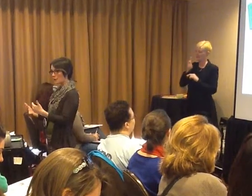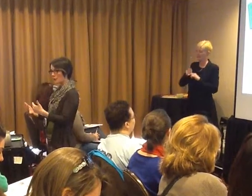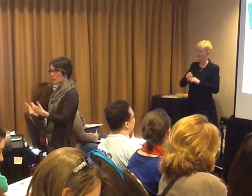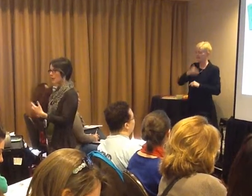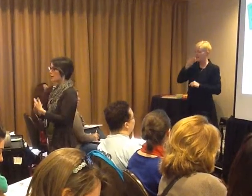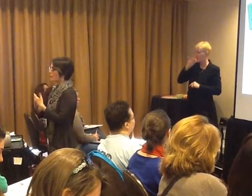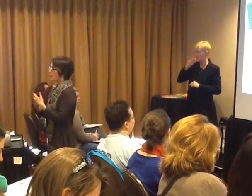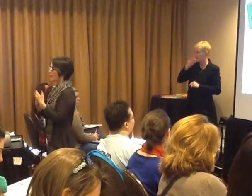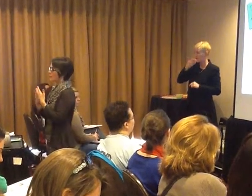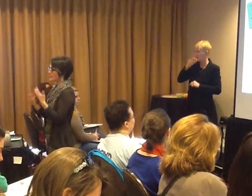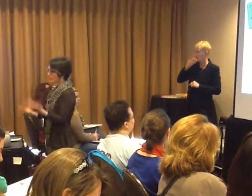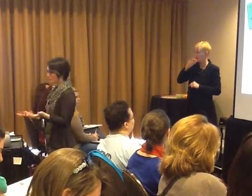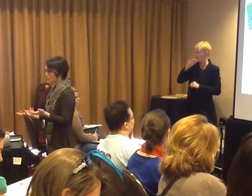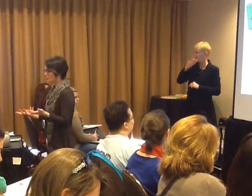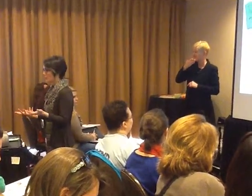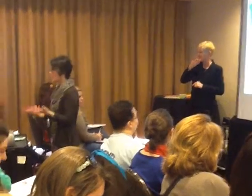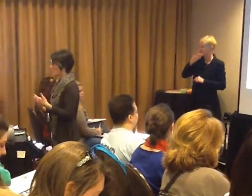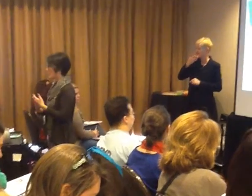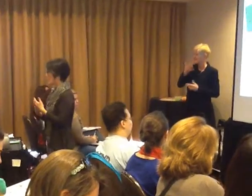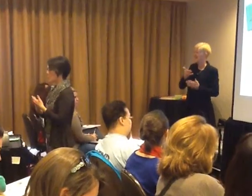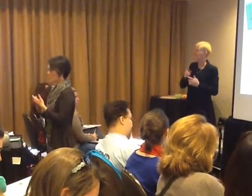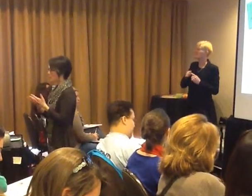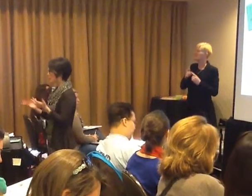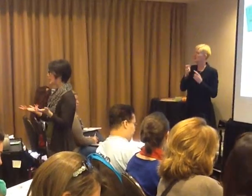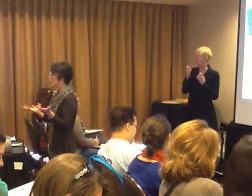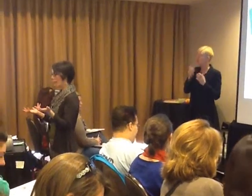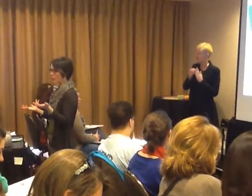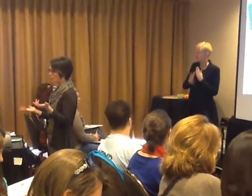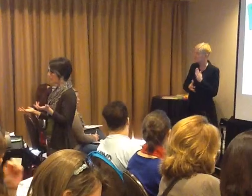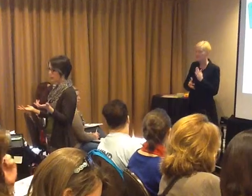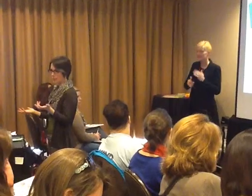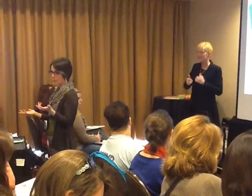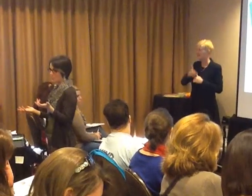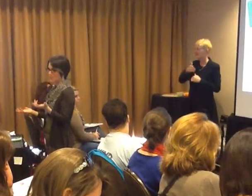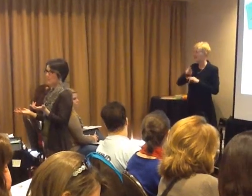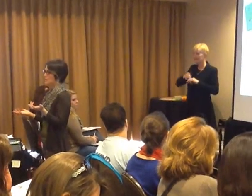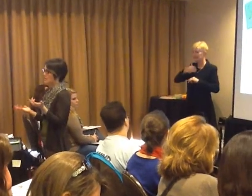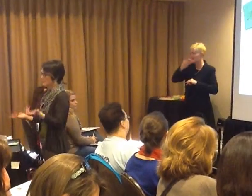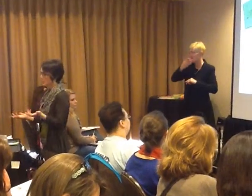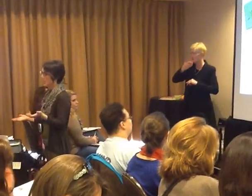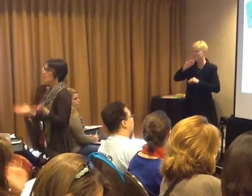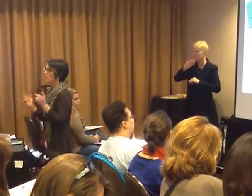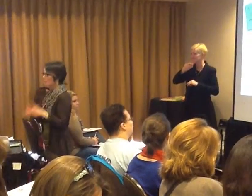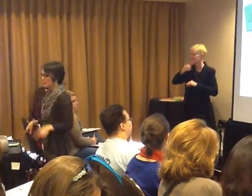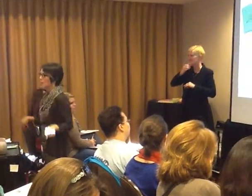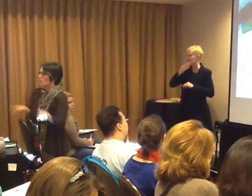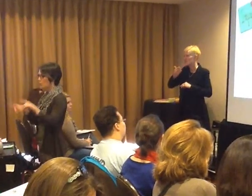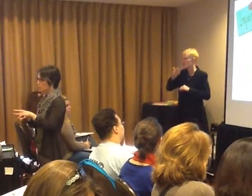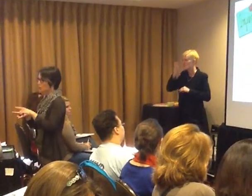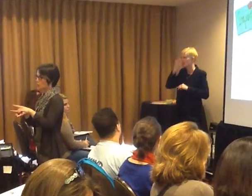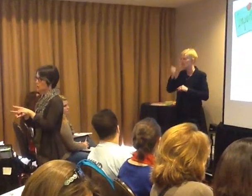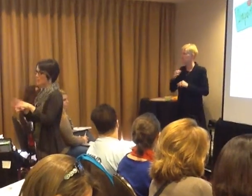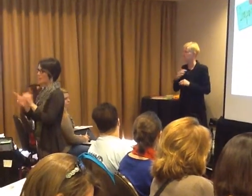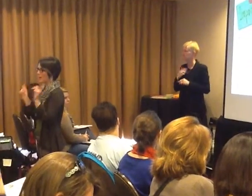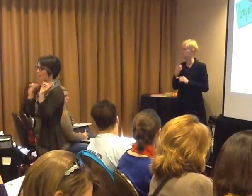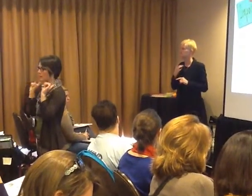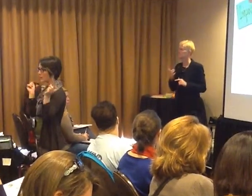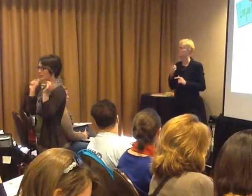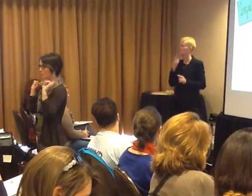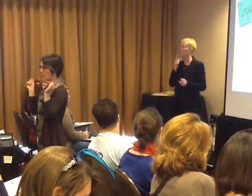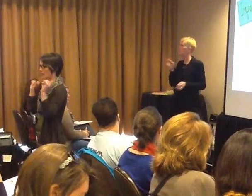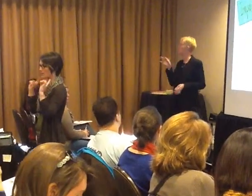front of the room, but I have had several students that was actually not a really good place for them to sit because they were so distracted